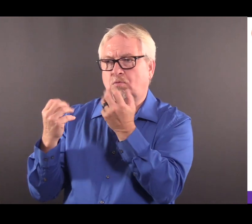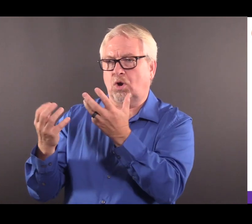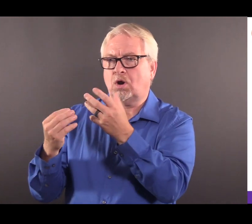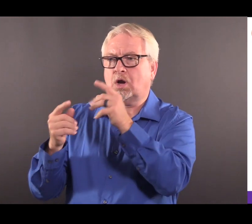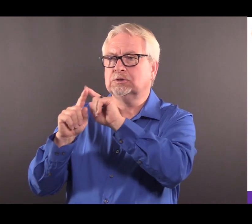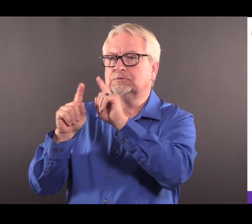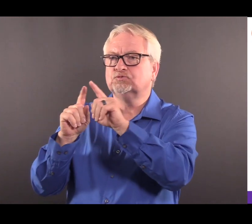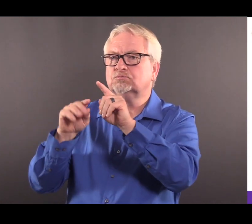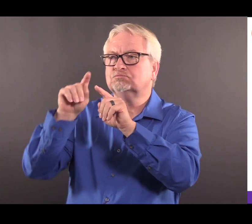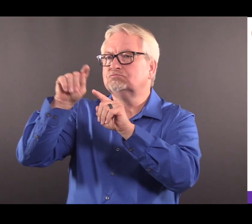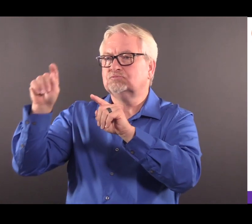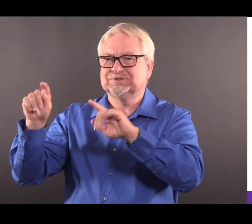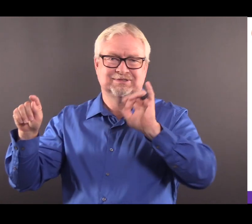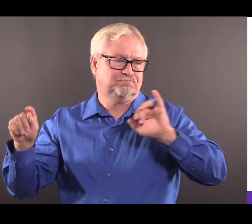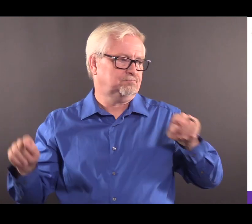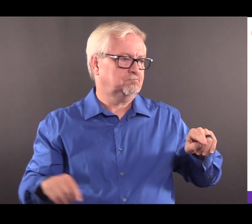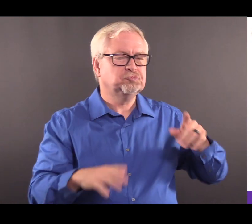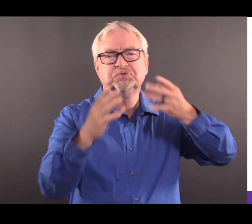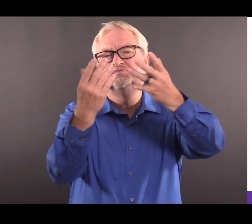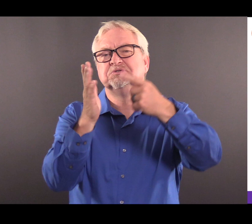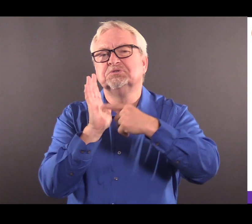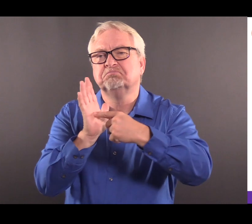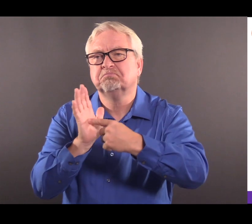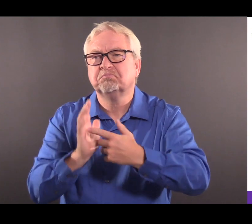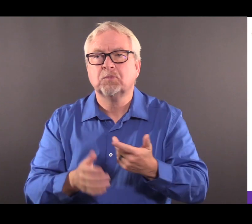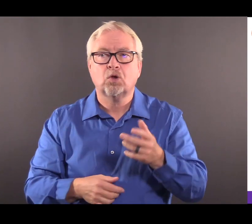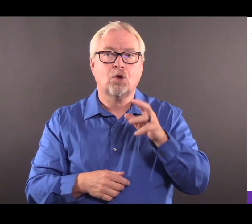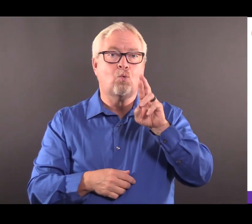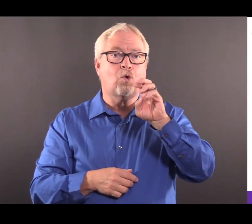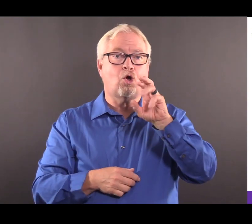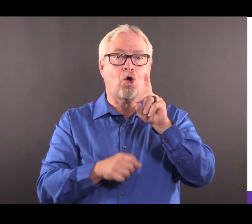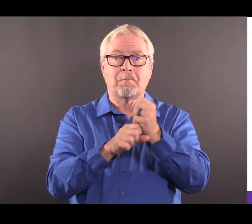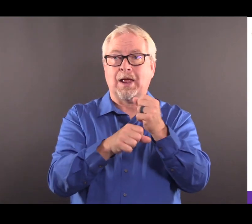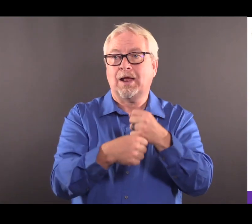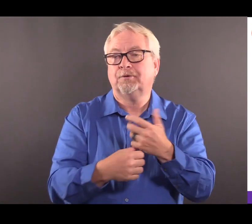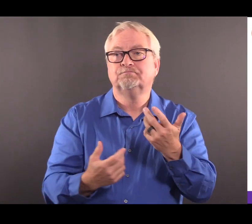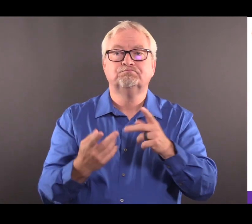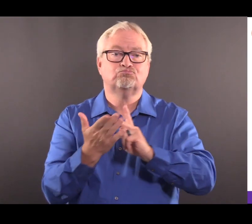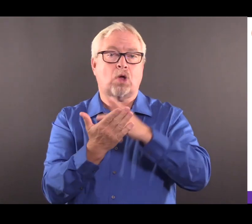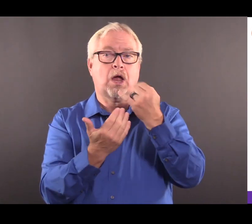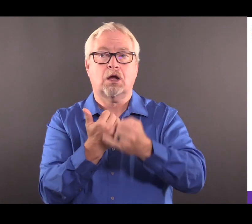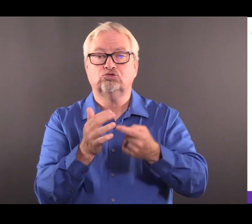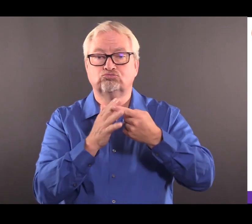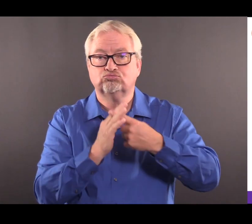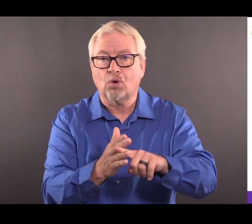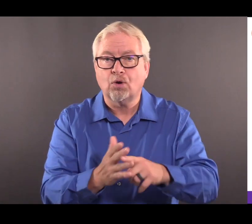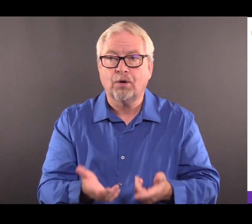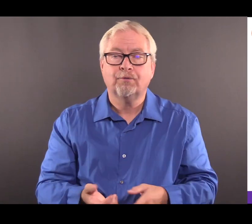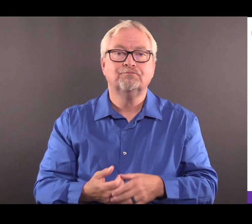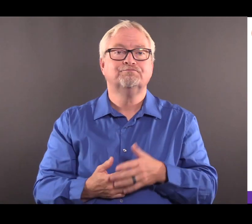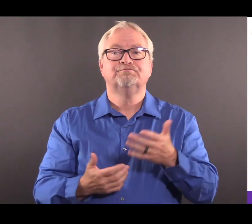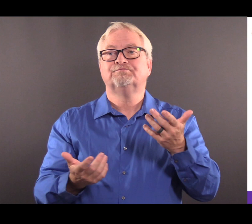data at multiple data collection stages. For example, record creation, project